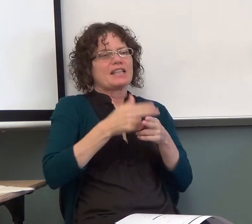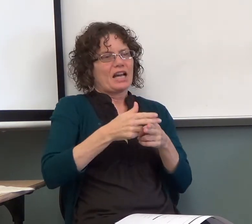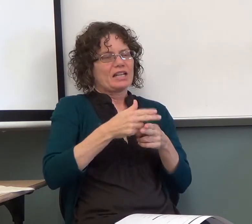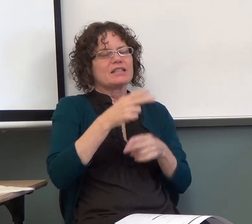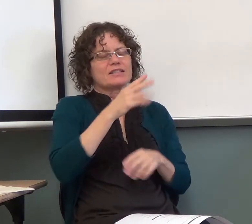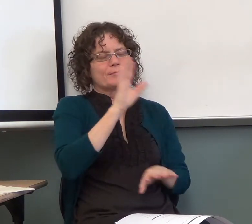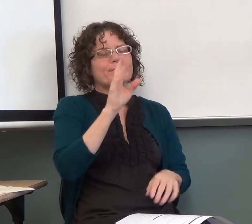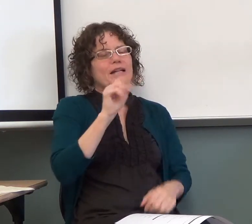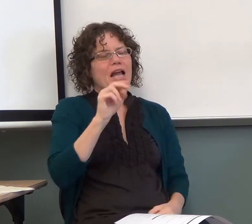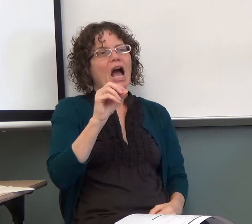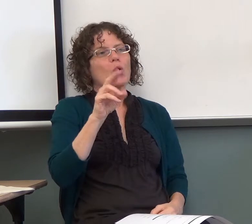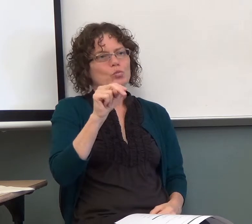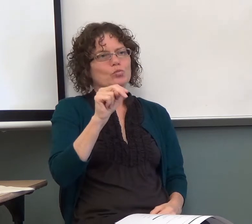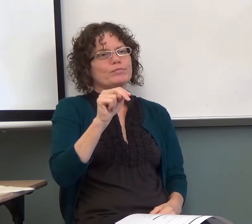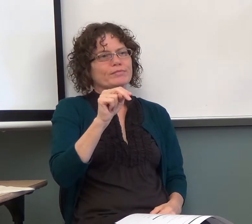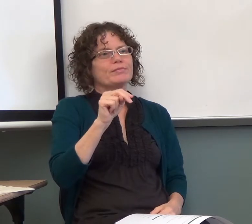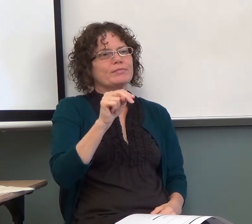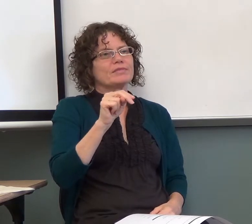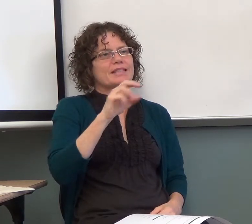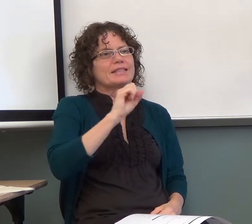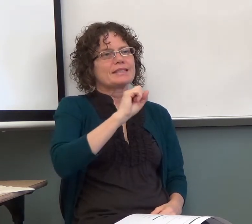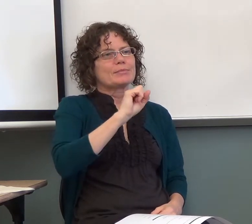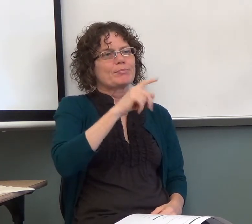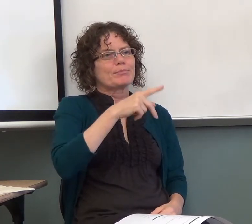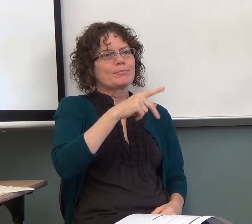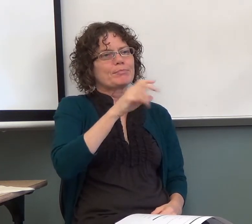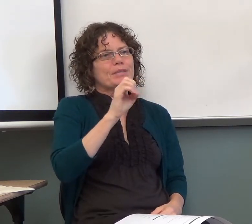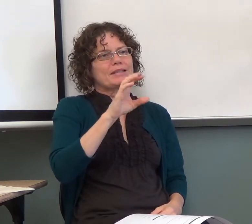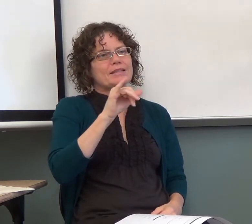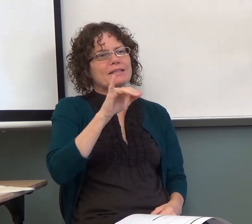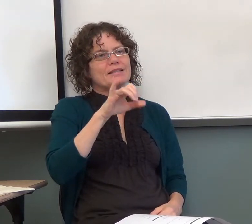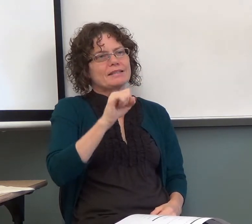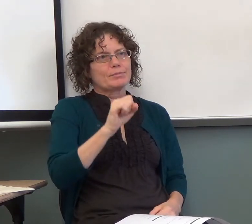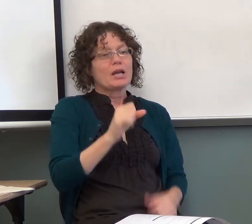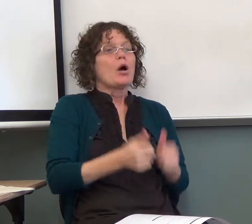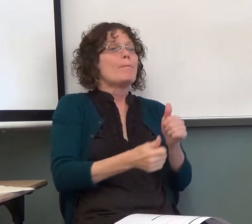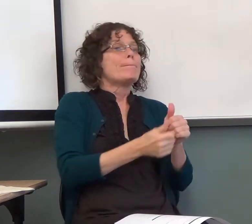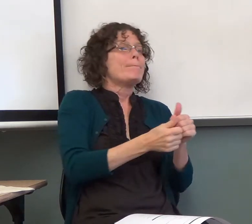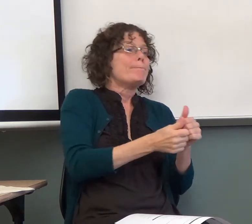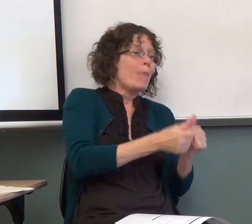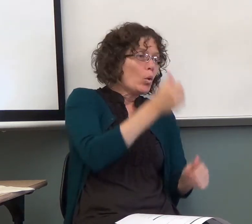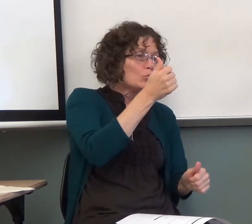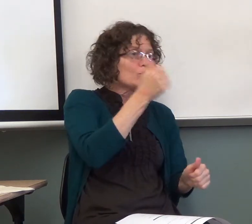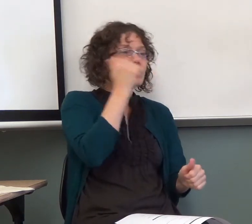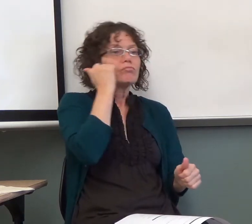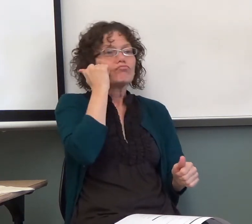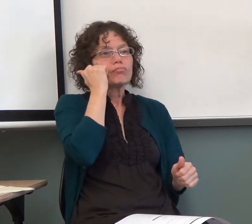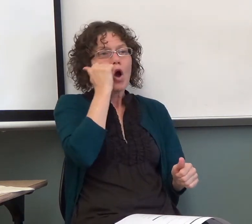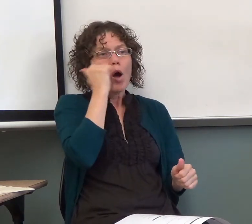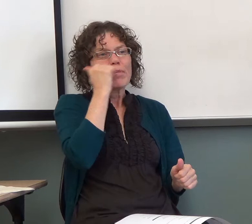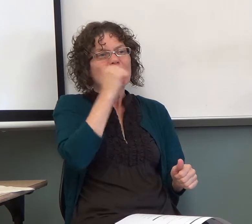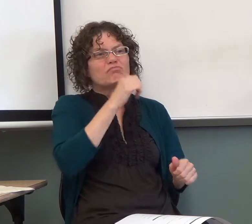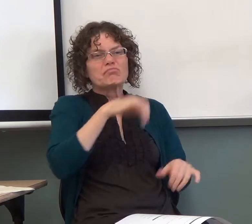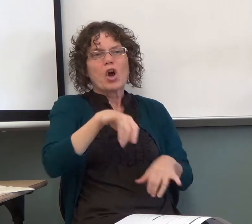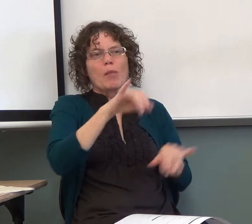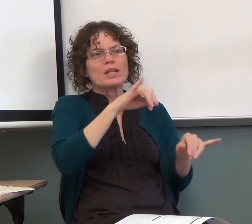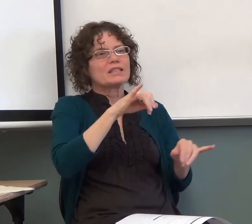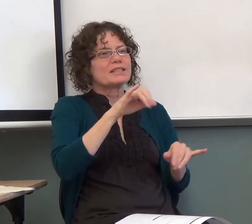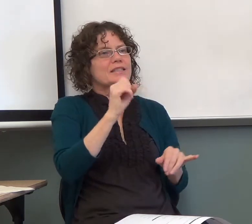is a noun. But Most common species. Most common are descriptive words Or the